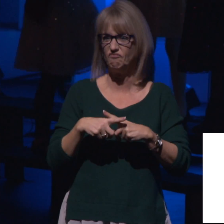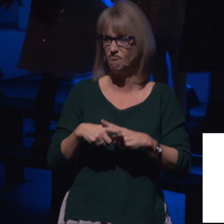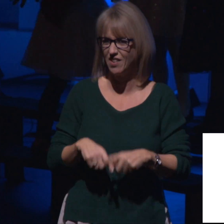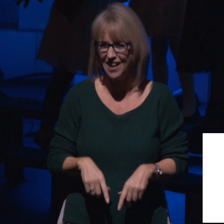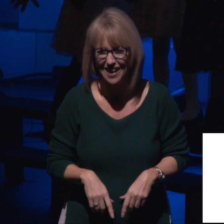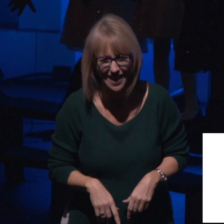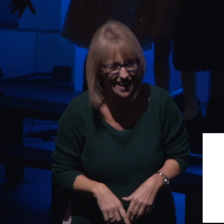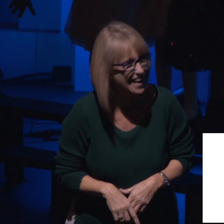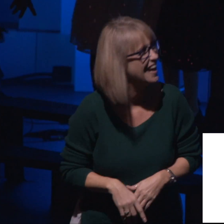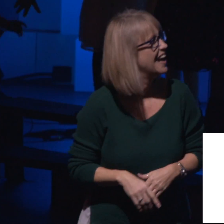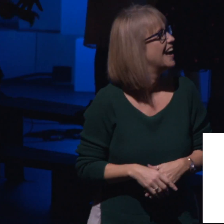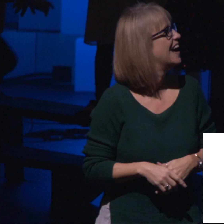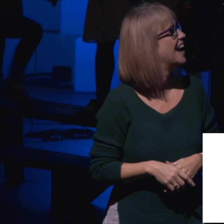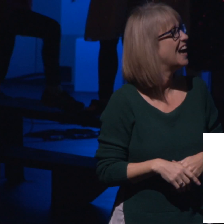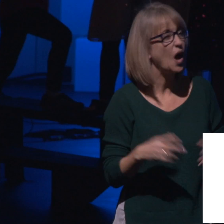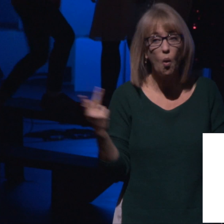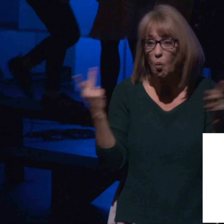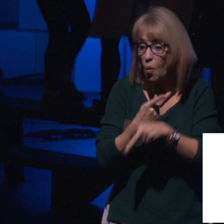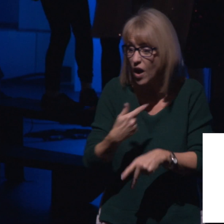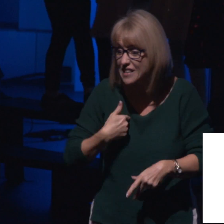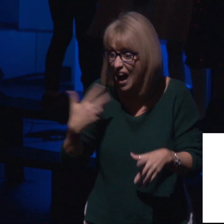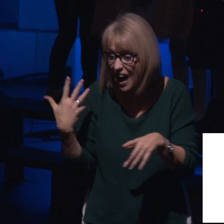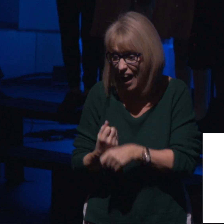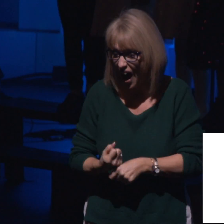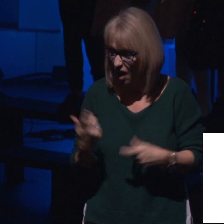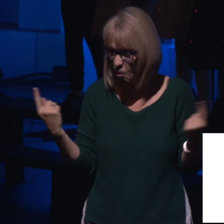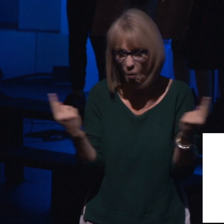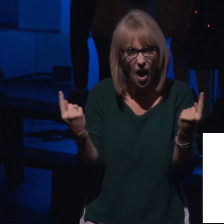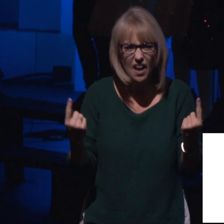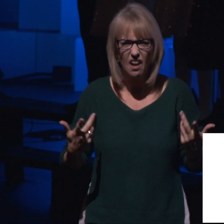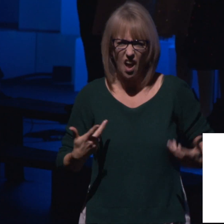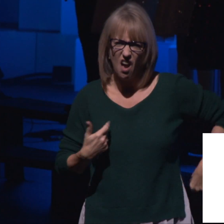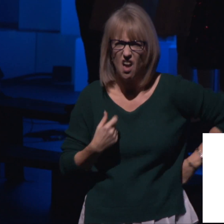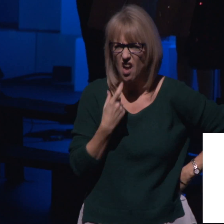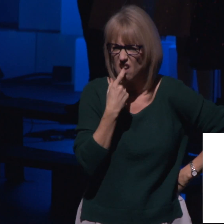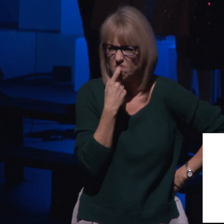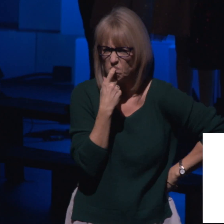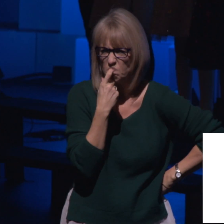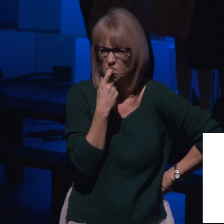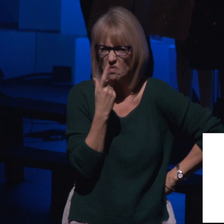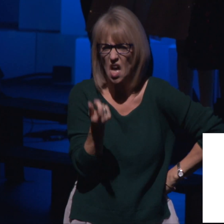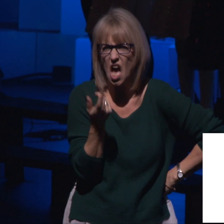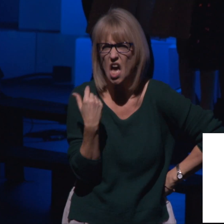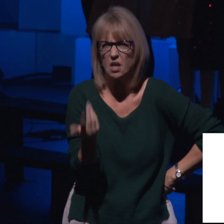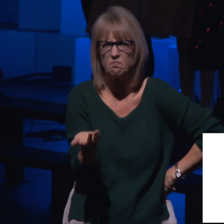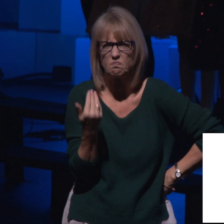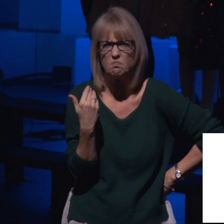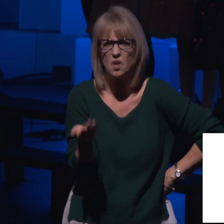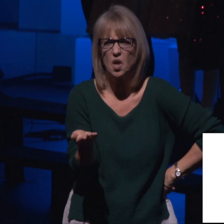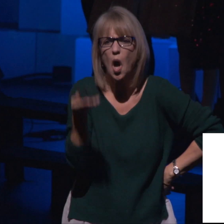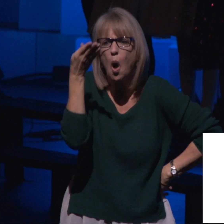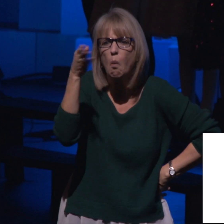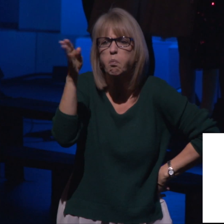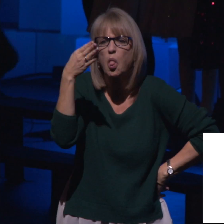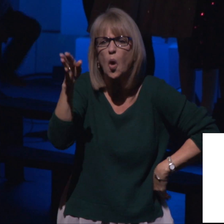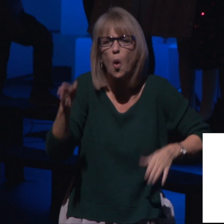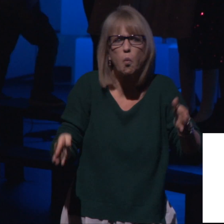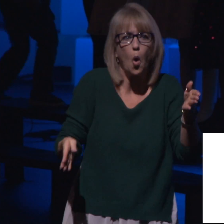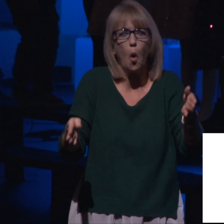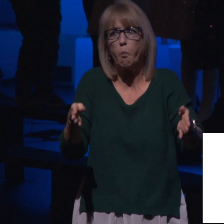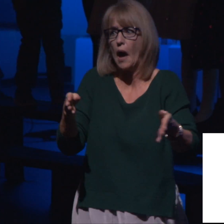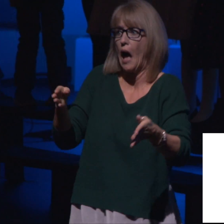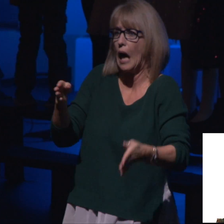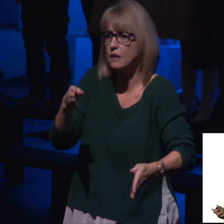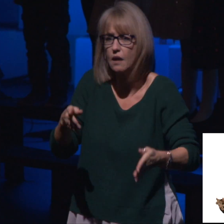The worst Christmas present I've ever got is probably a blue robot,